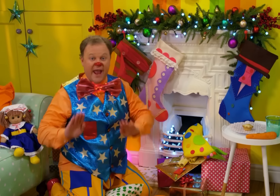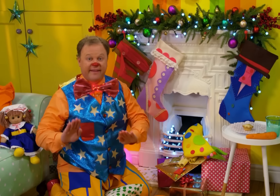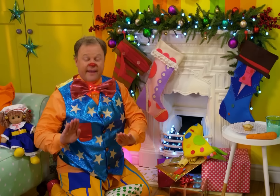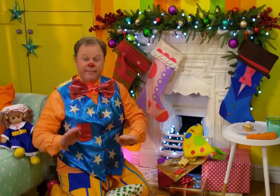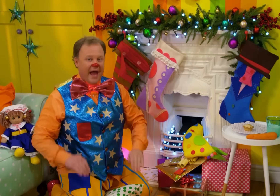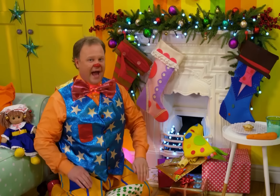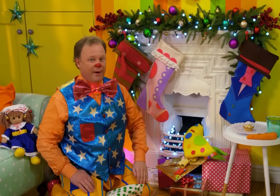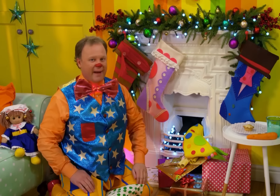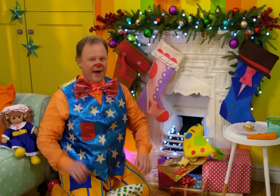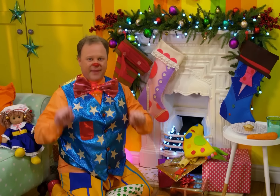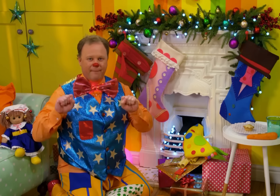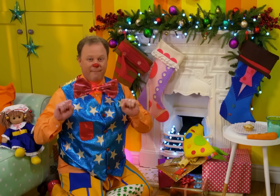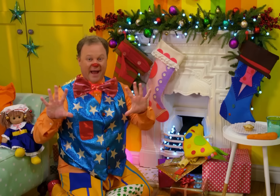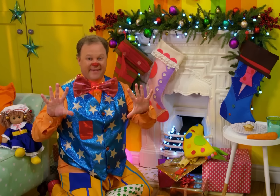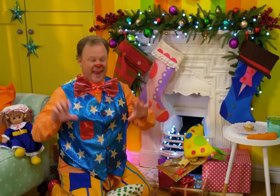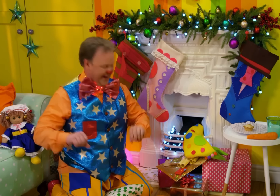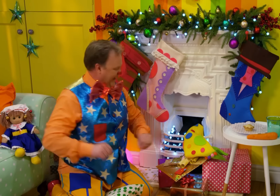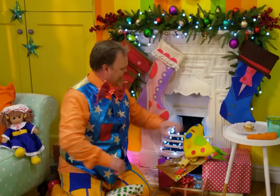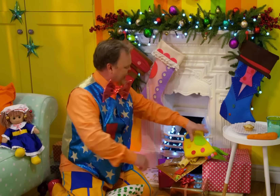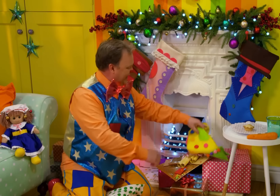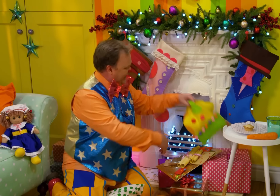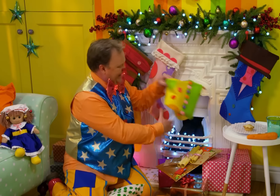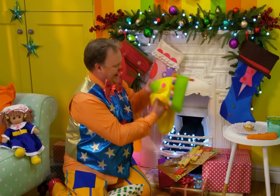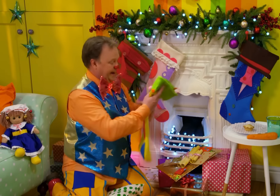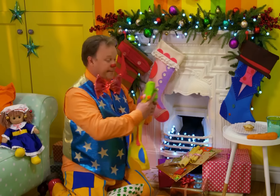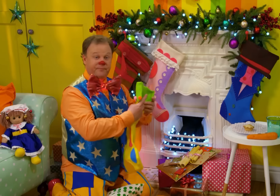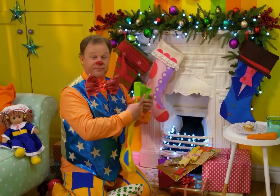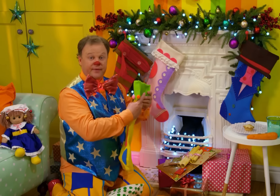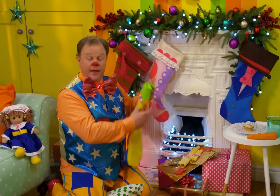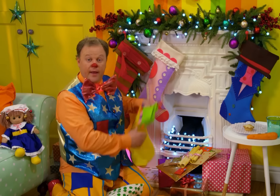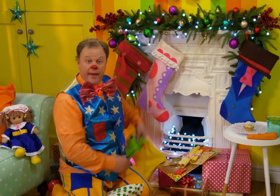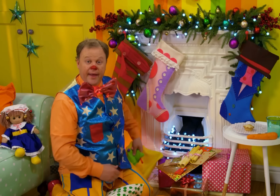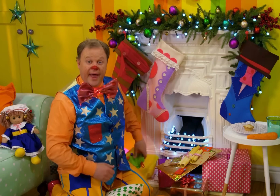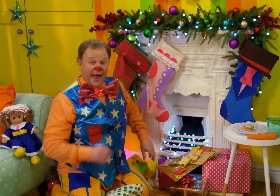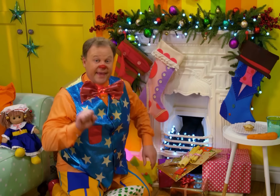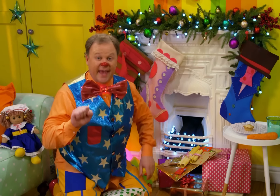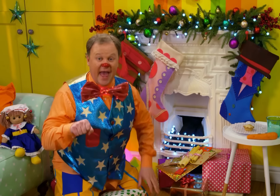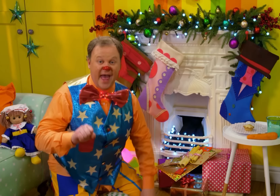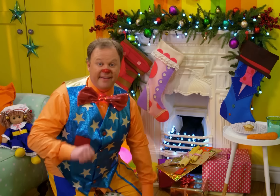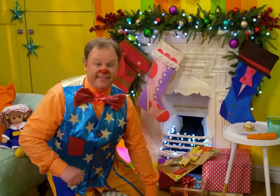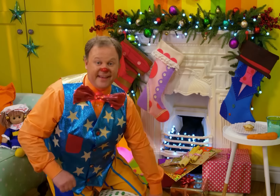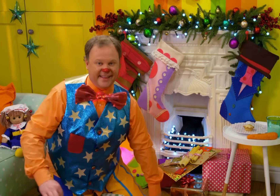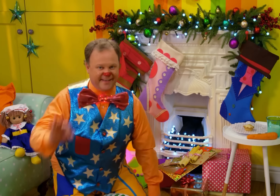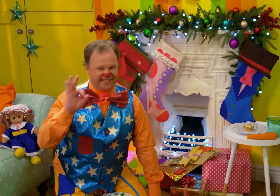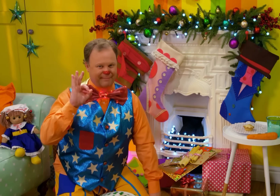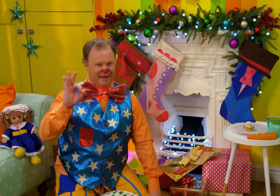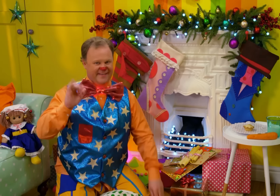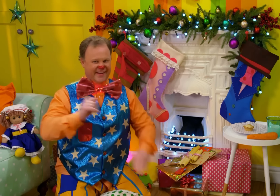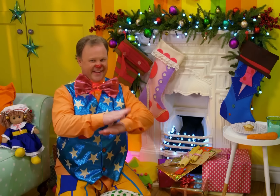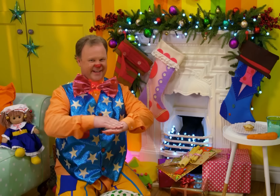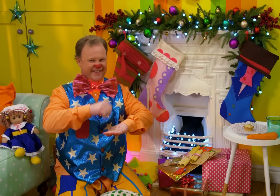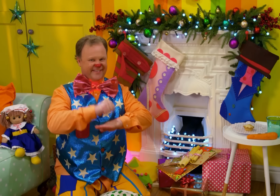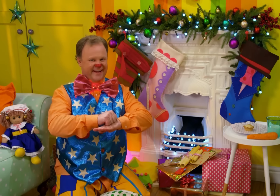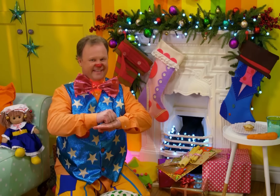Wait! How about the magic? The magic, Mr. Tumble? Yes, the special